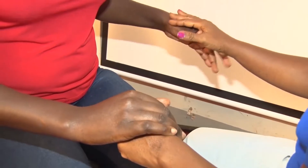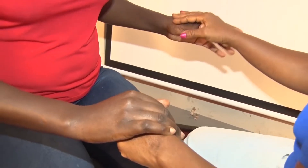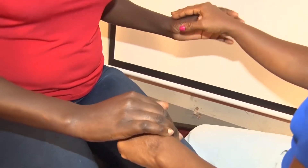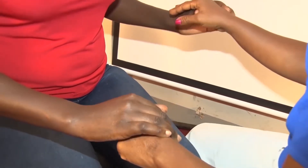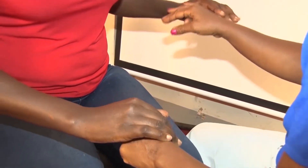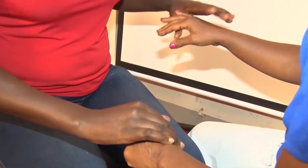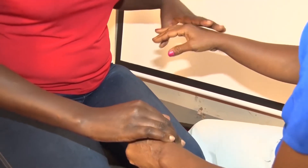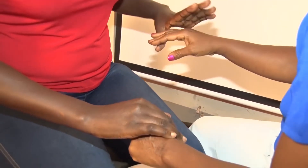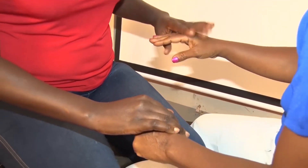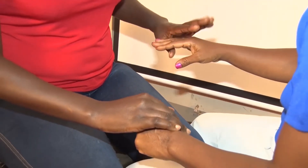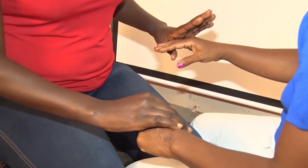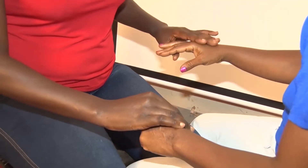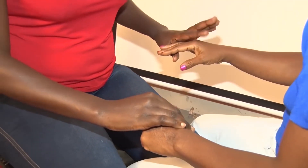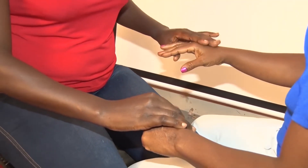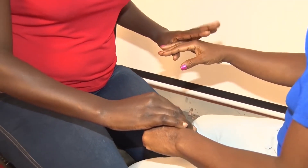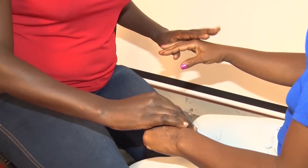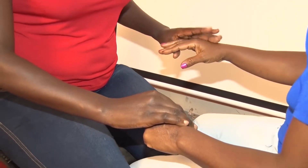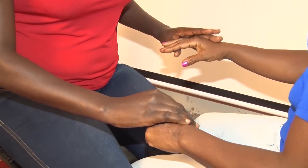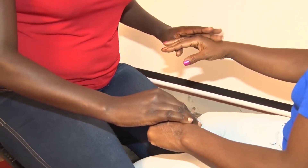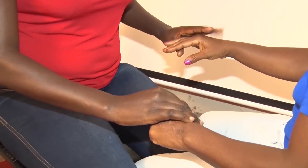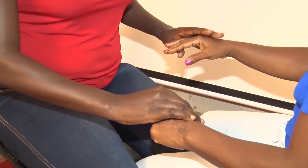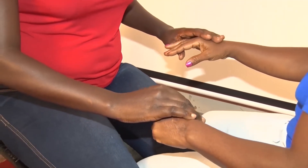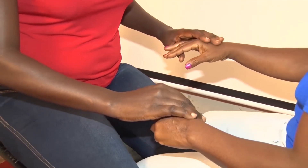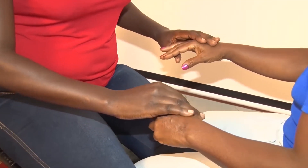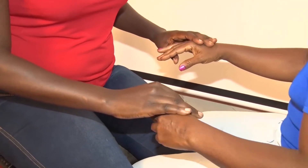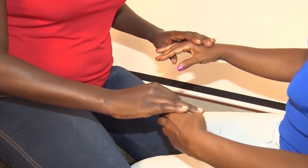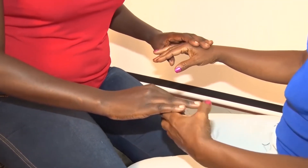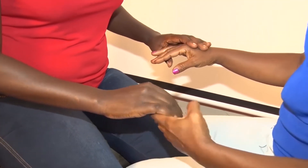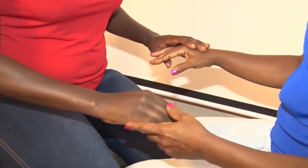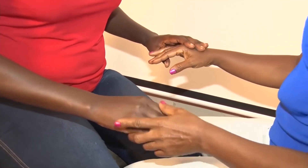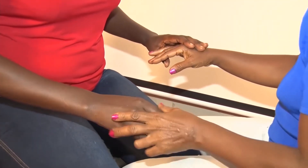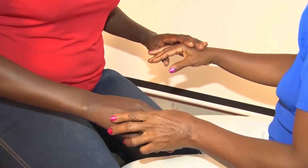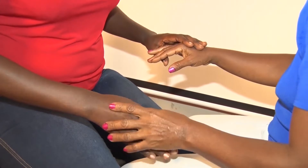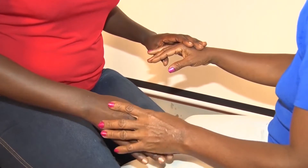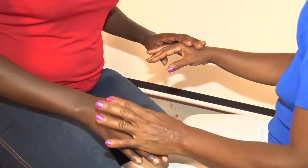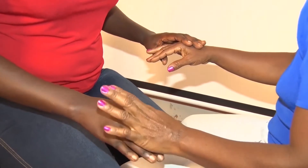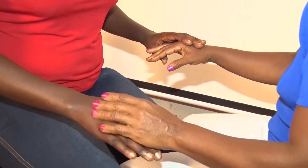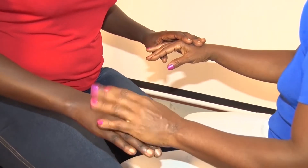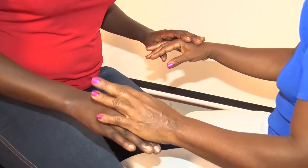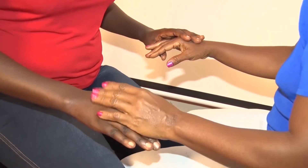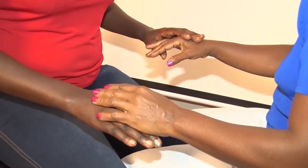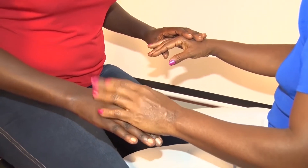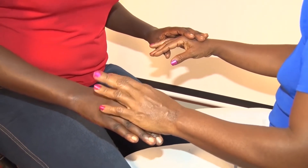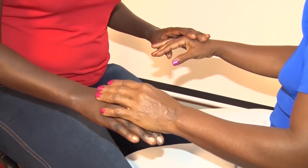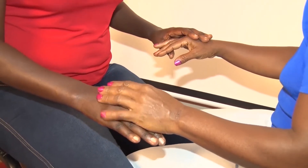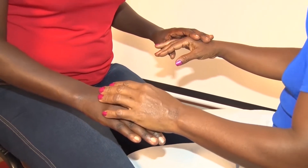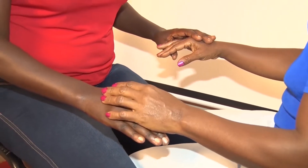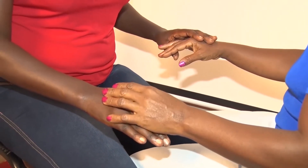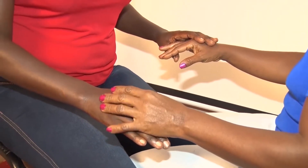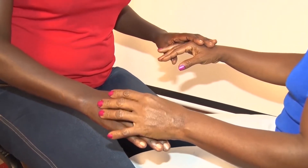fist, so they will want to explore what you have presented. Then give them time to internalize this message, because